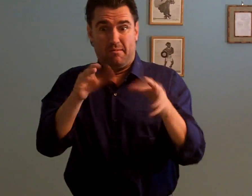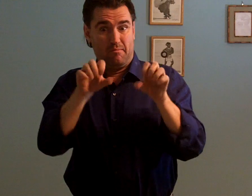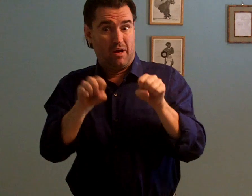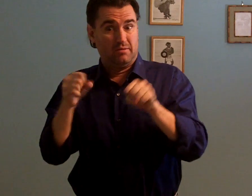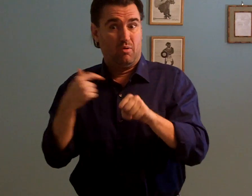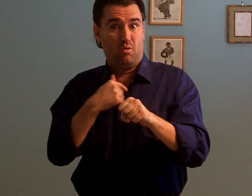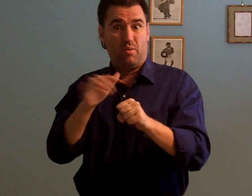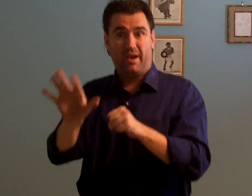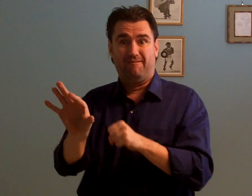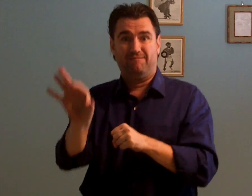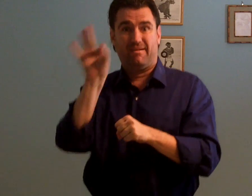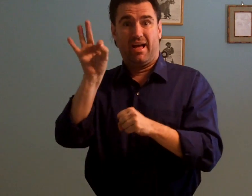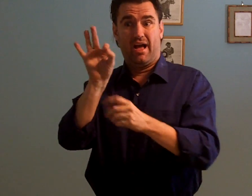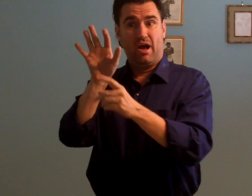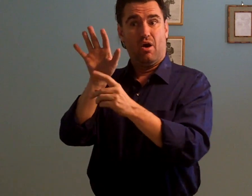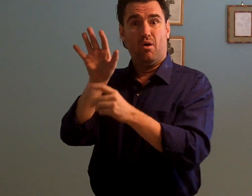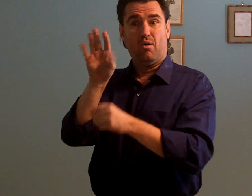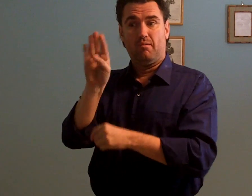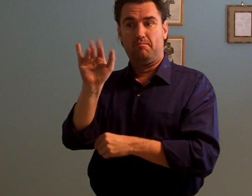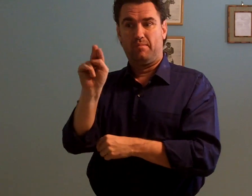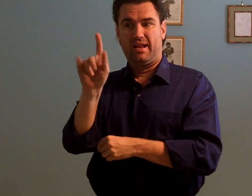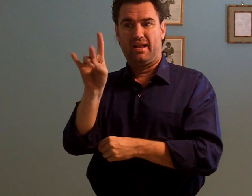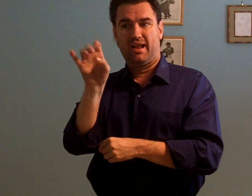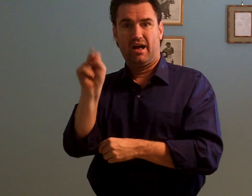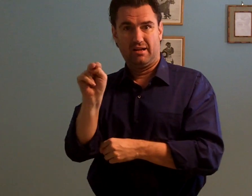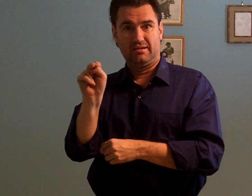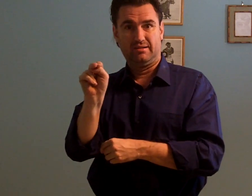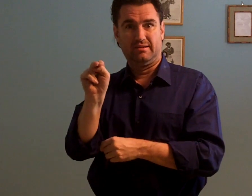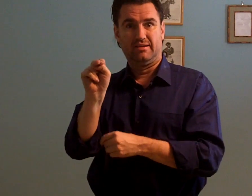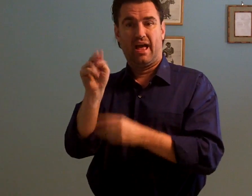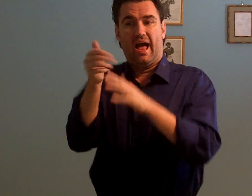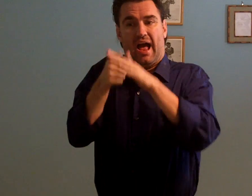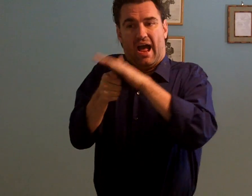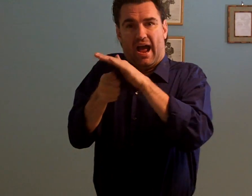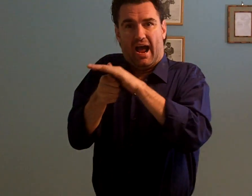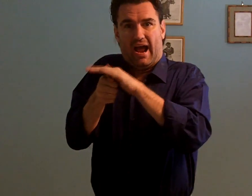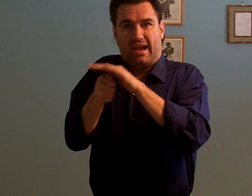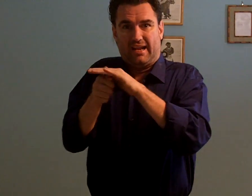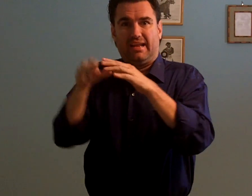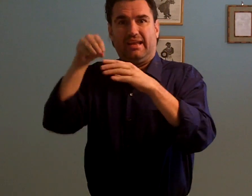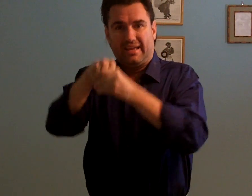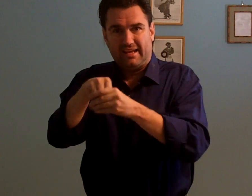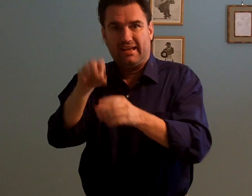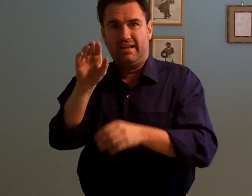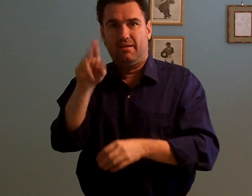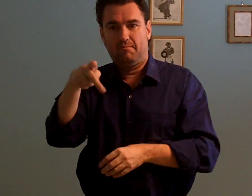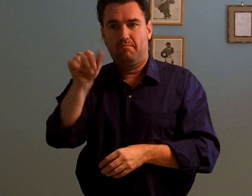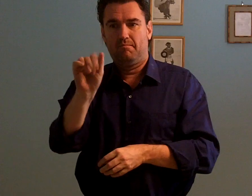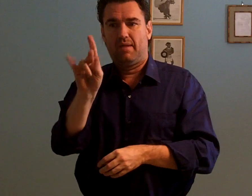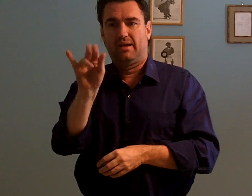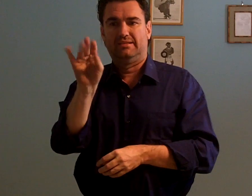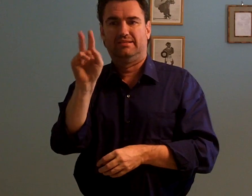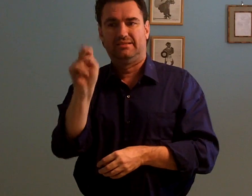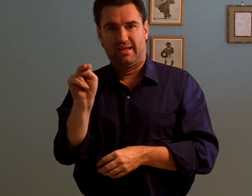hiding within a compound deep inside Pakistan. And finally, last week, I determined that we had